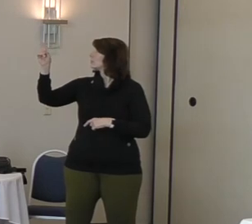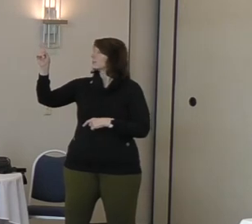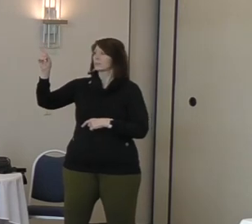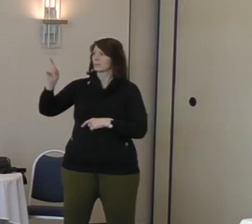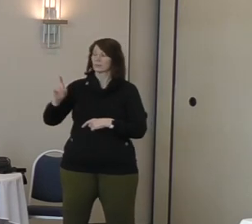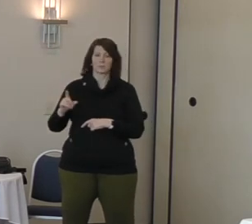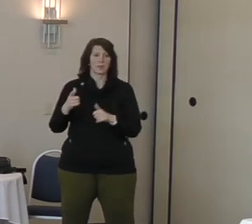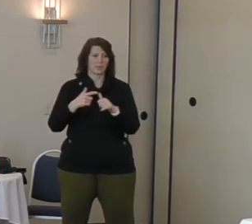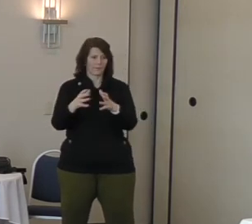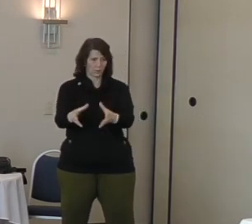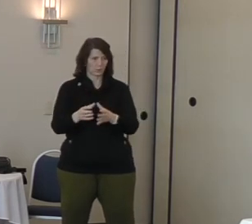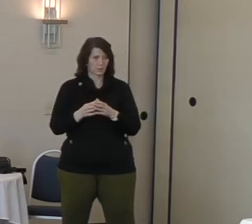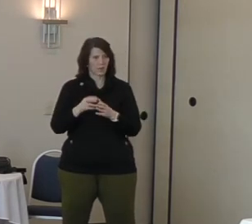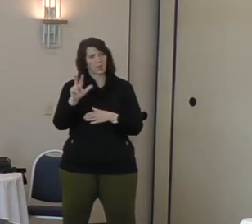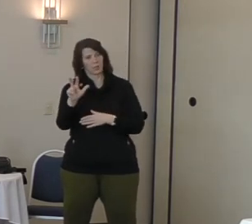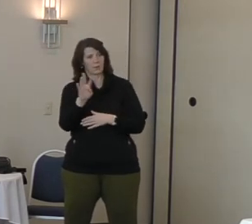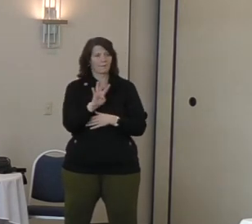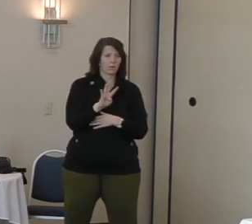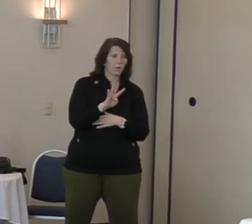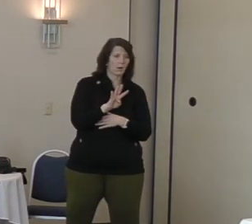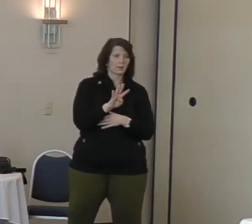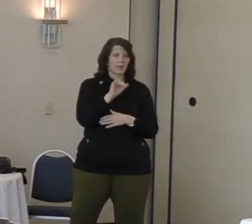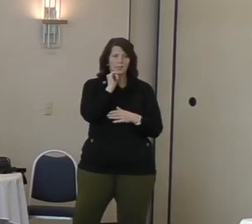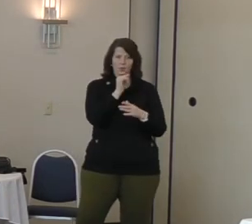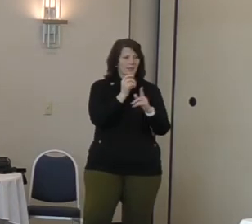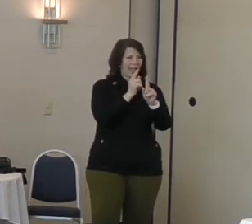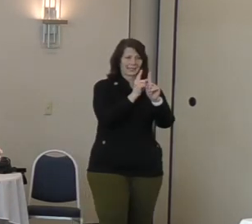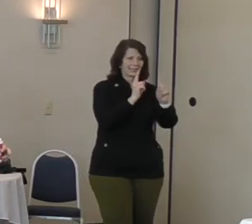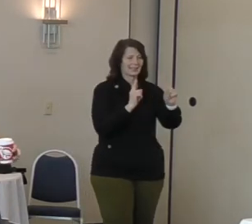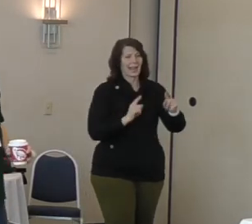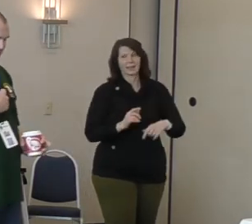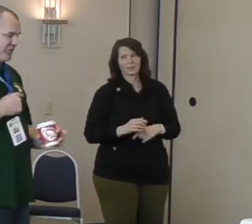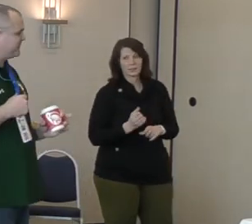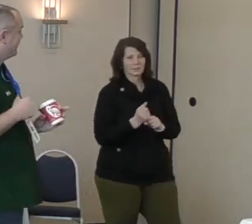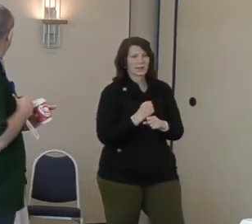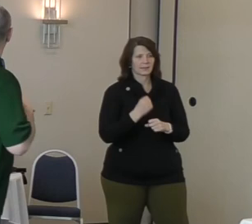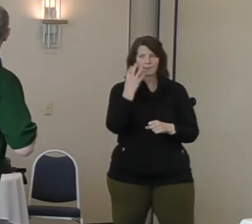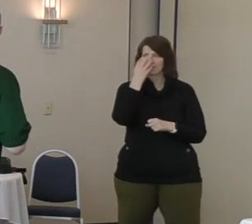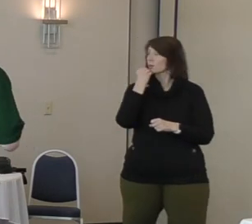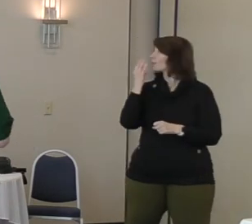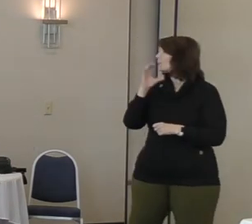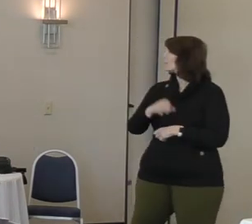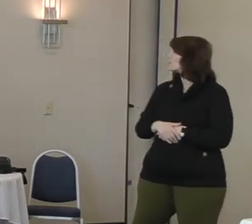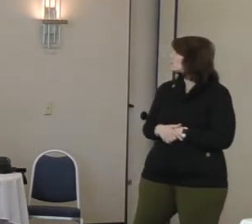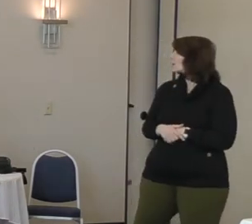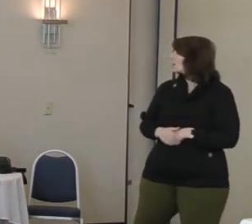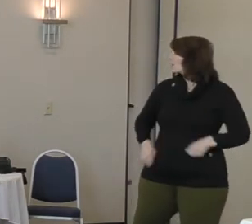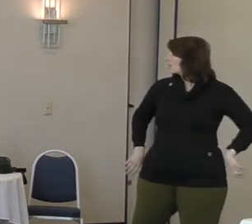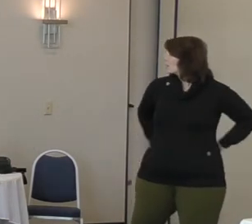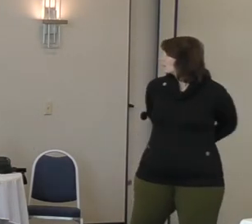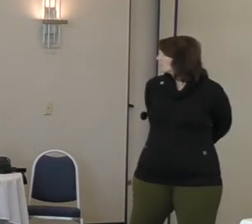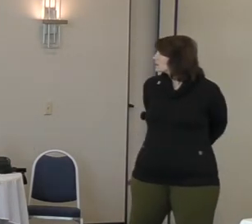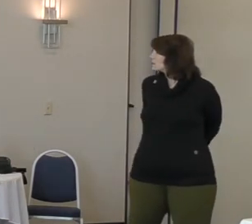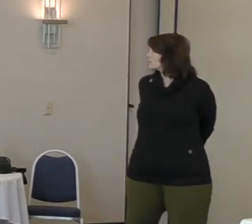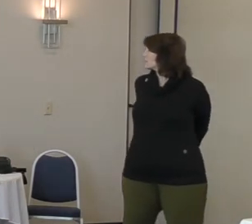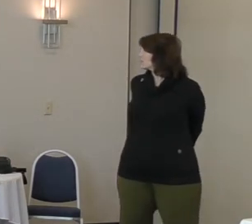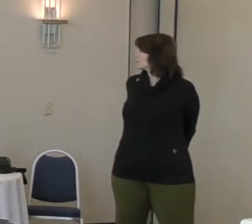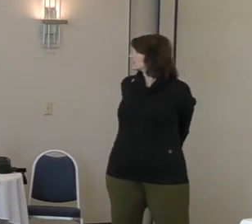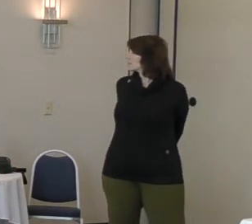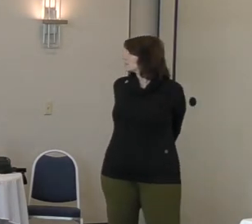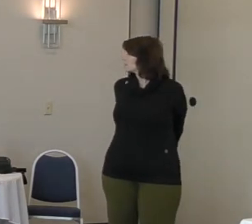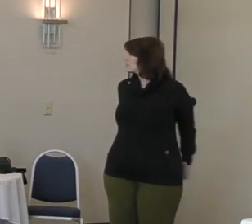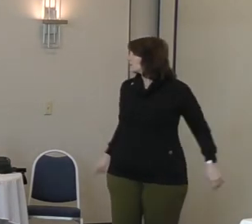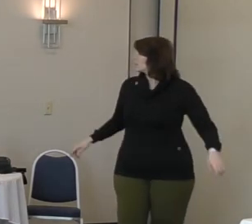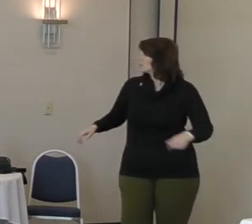off, first receiver, 3 4s off of them. They're not a stack, which will just make the most beautiful picture in the world to me, but whatever. And then by the